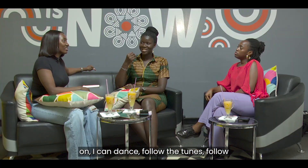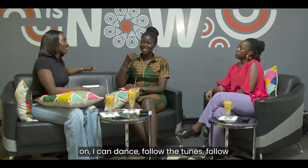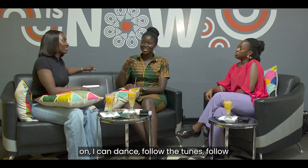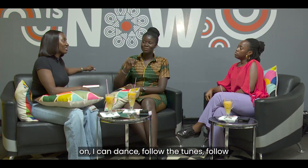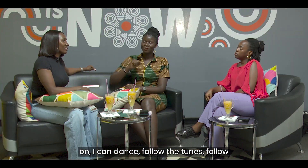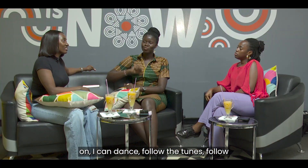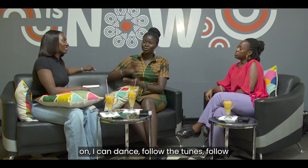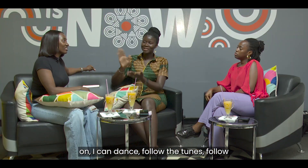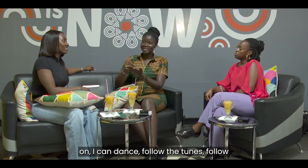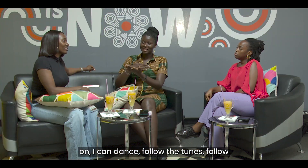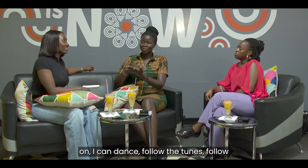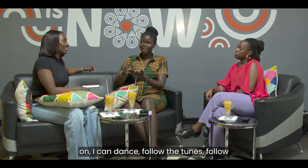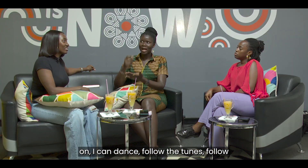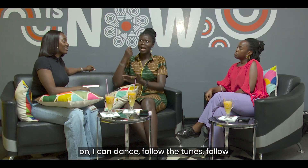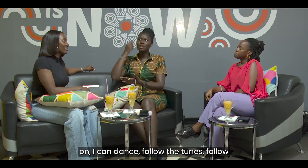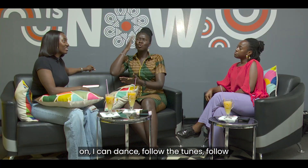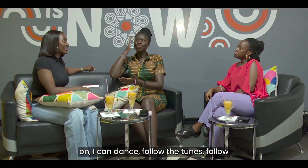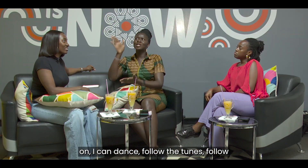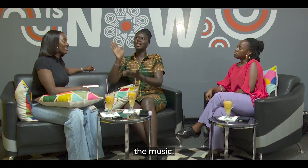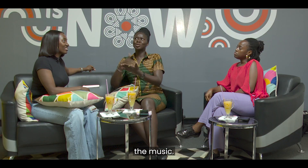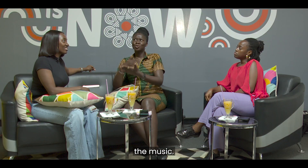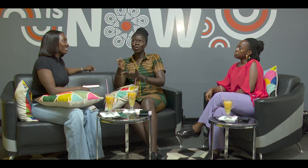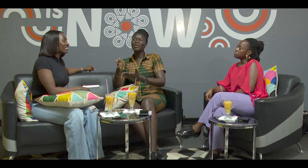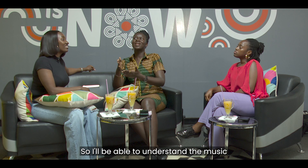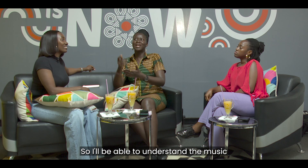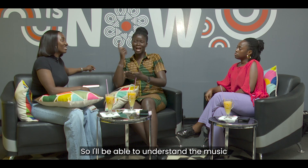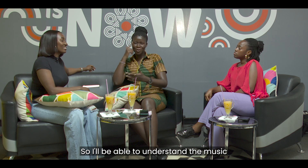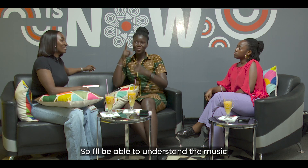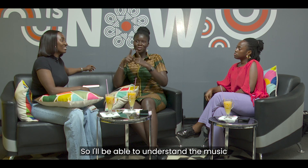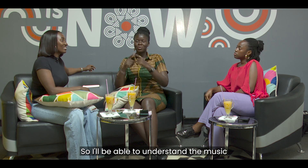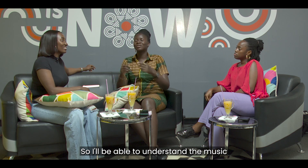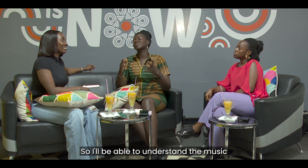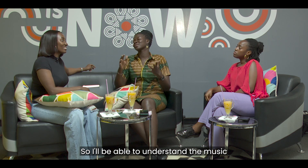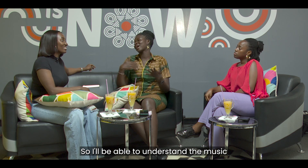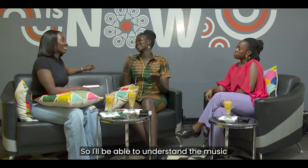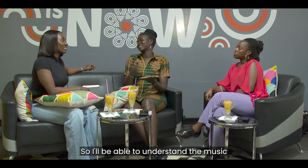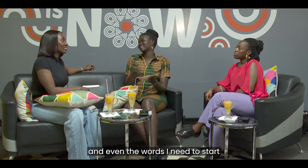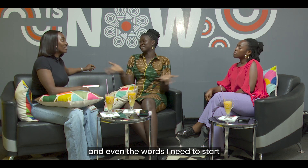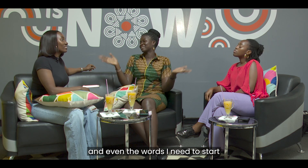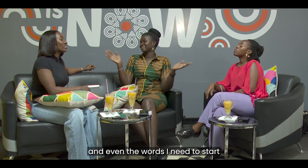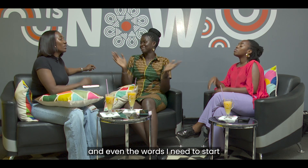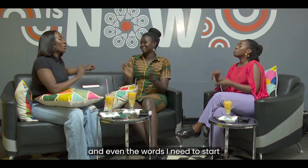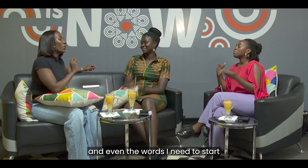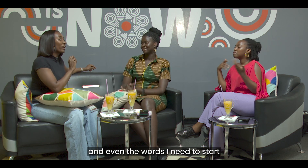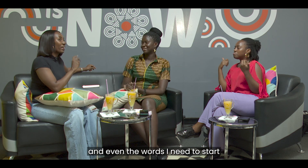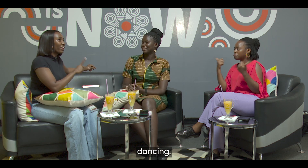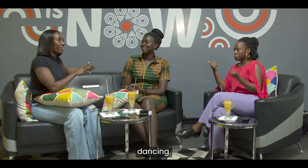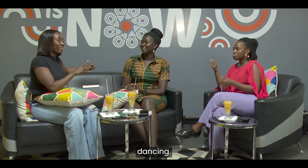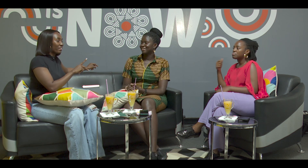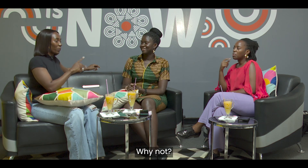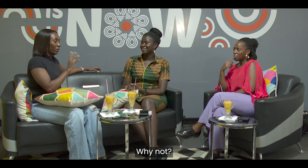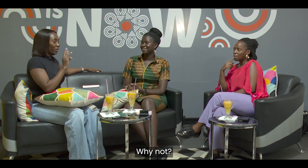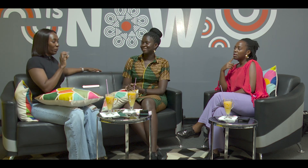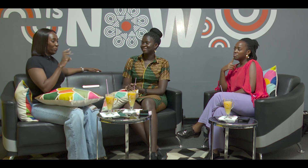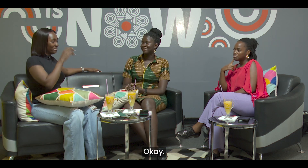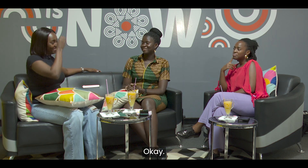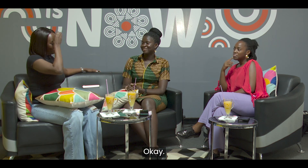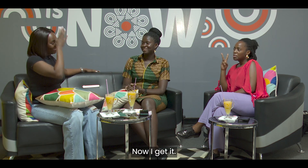dance, follow the tunes, follow the music, so I'll be able to understand the music and even the words and then start dancing. Okay, now I get